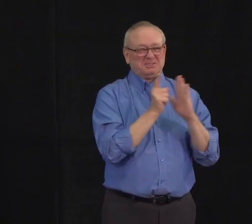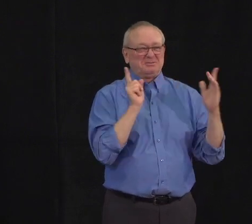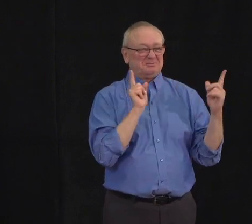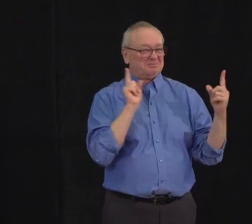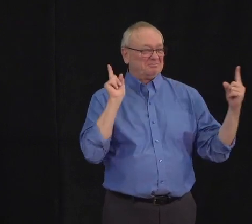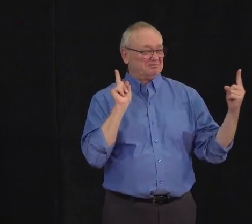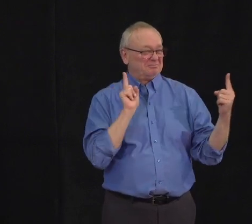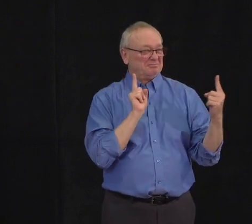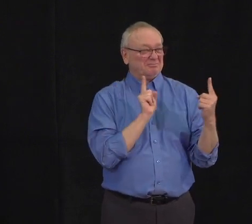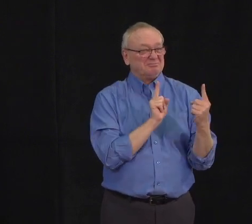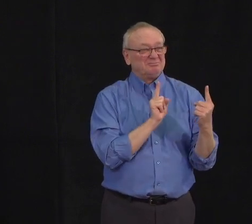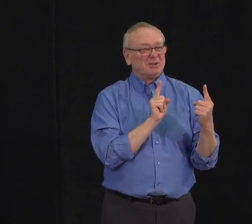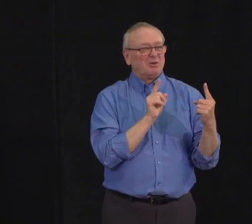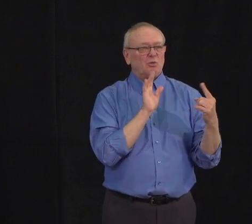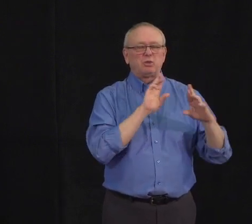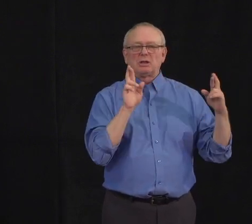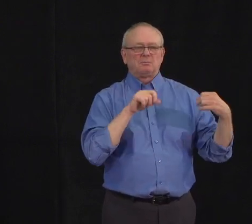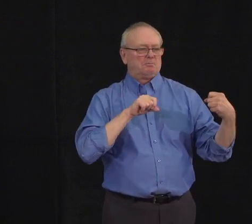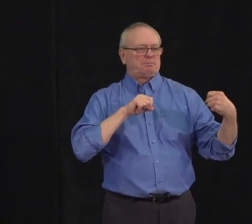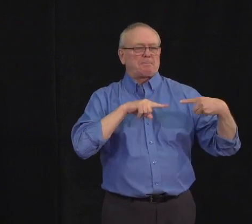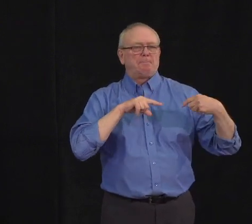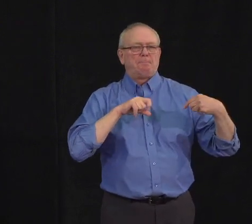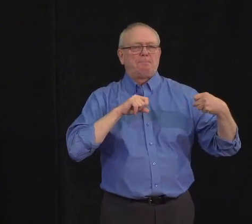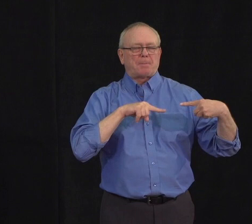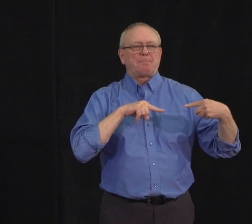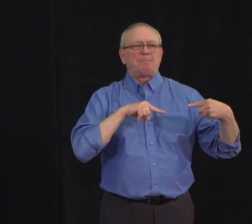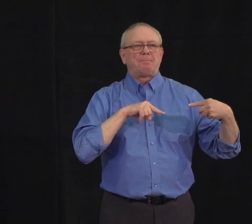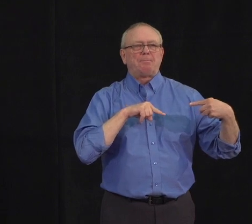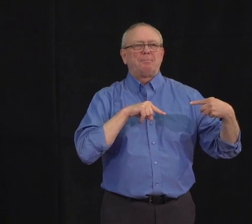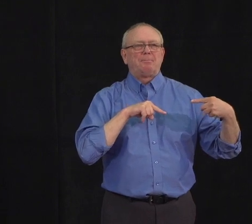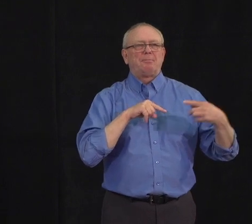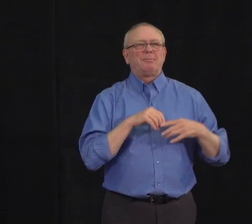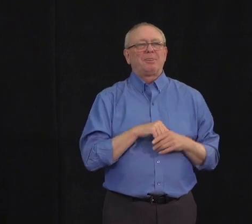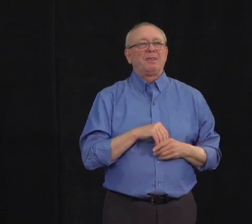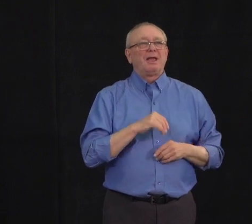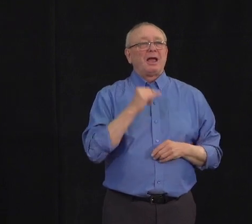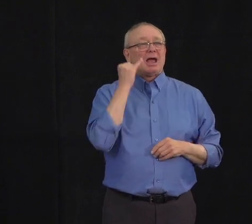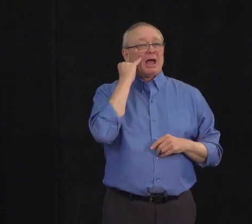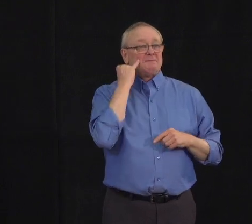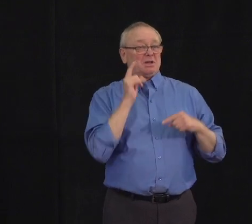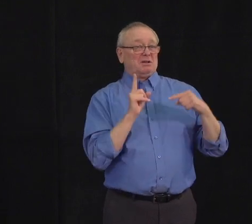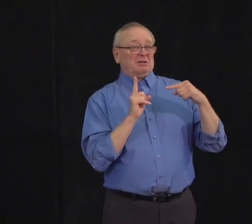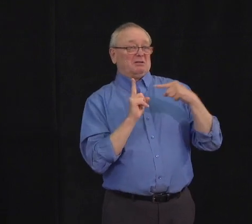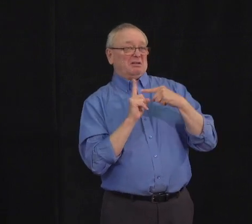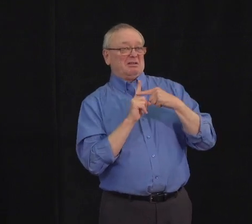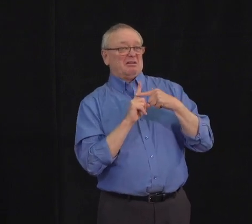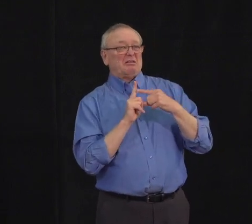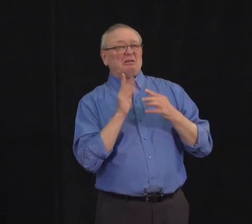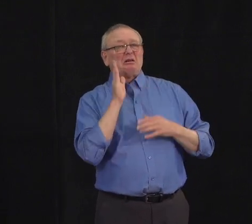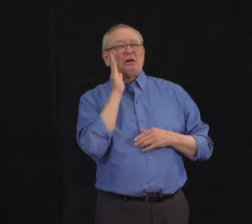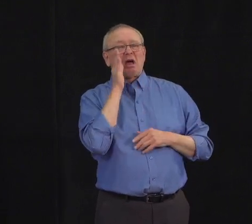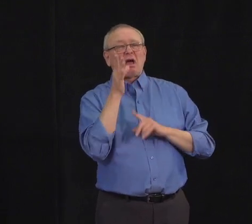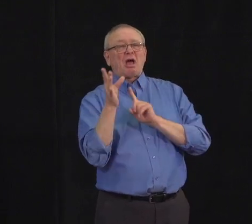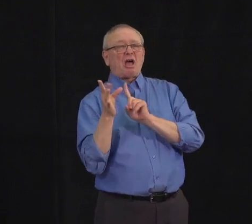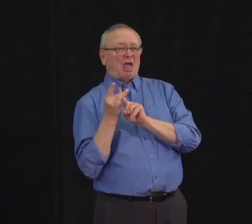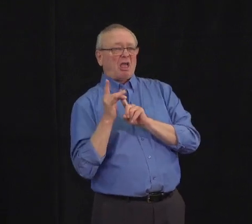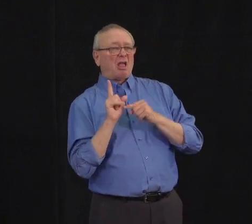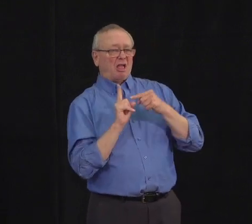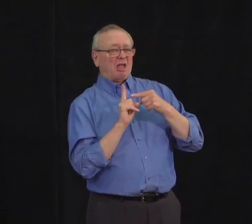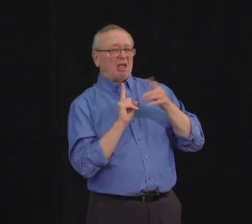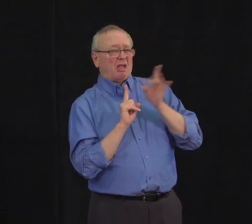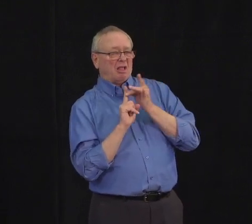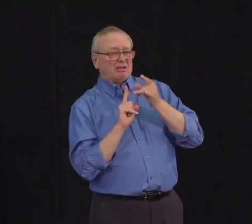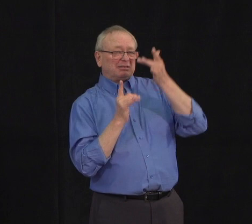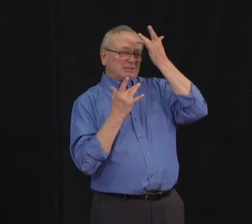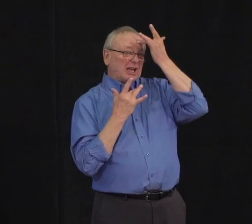of time. In the event someone with the app tests positive for COVID-19, they will be asked to allow